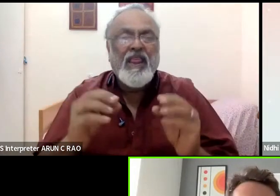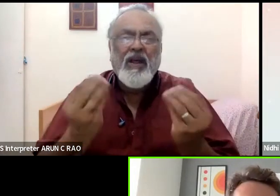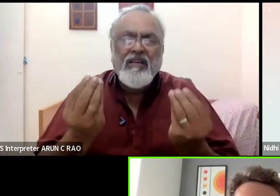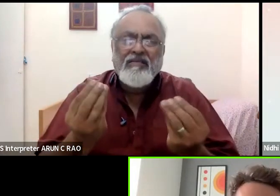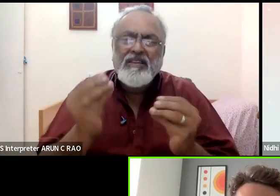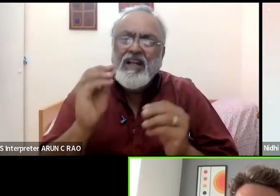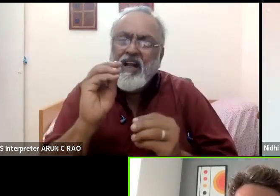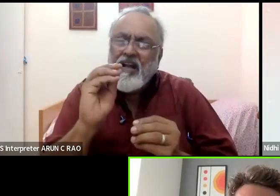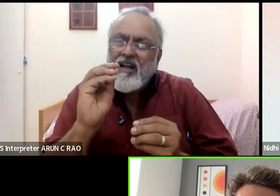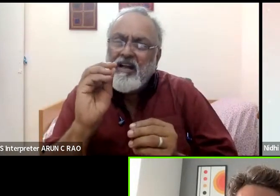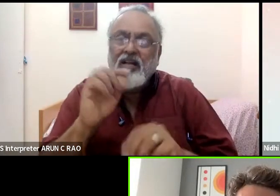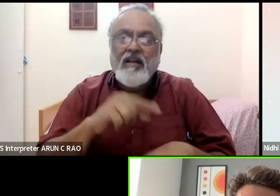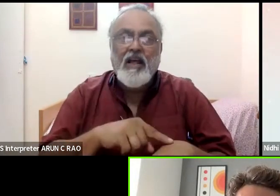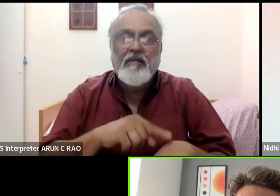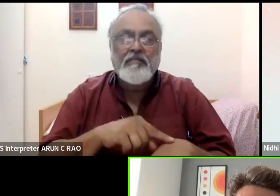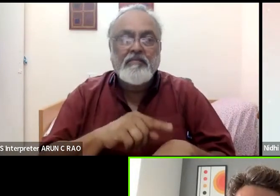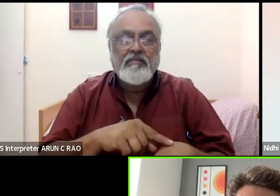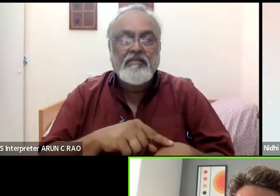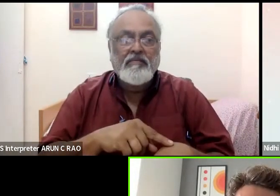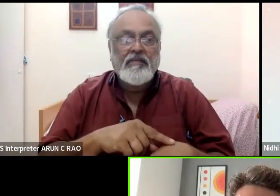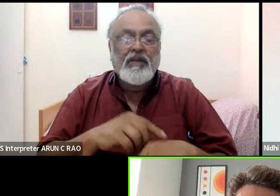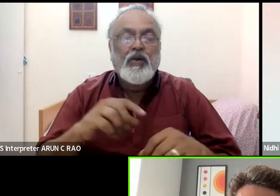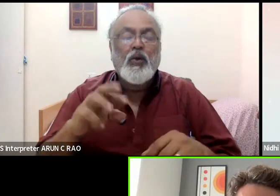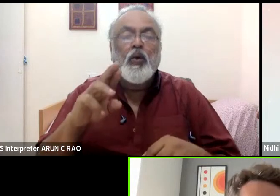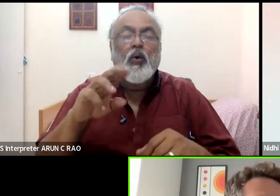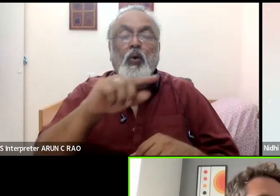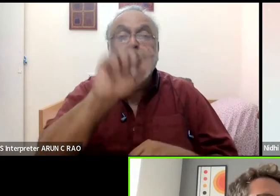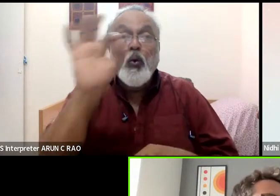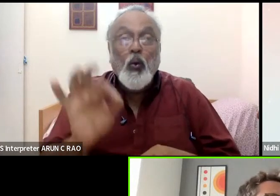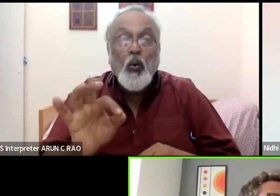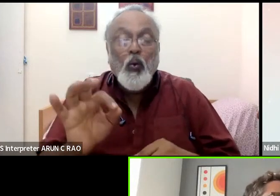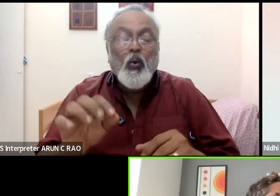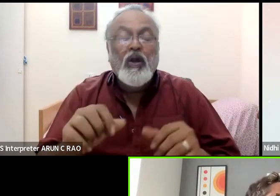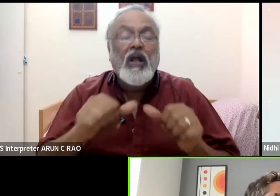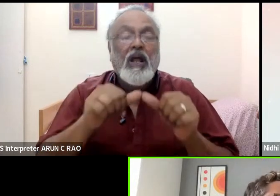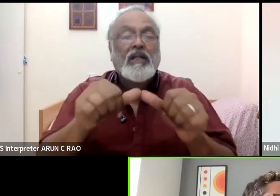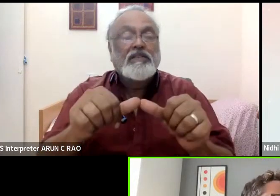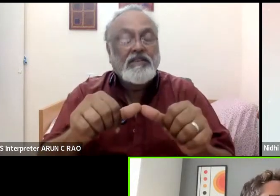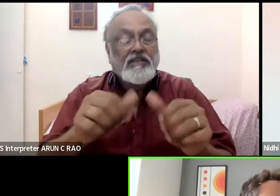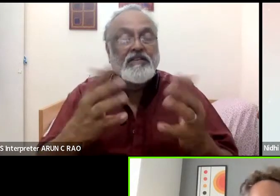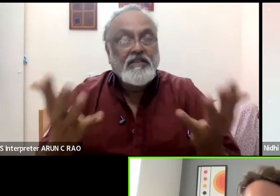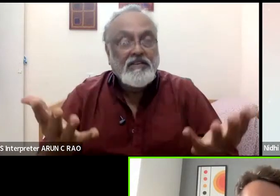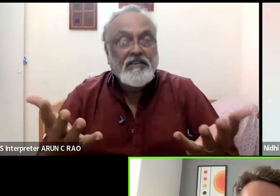to have our Q&A session with the audience. Now, we have had some